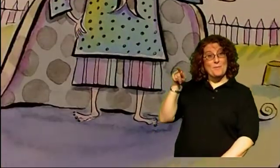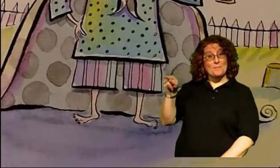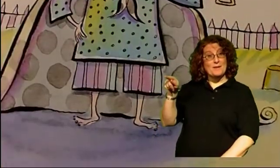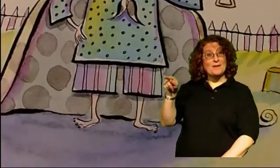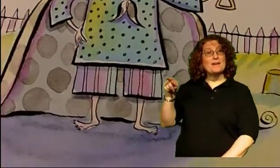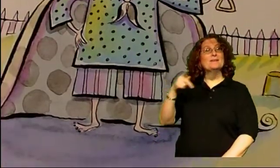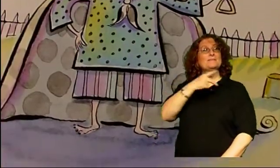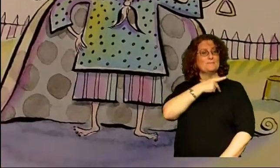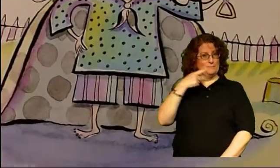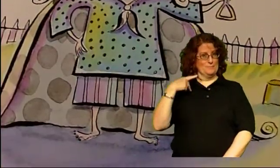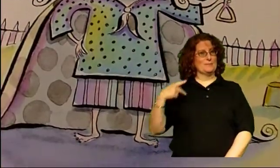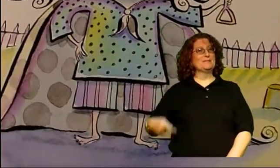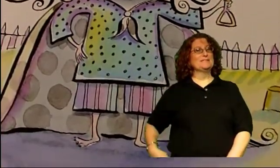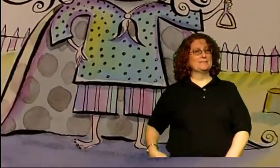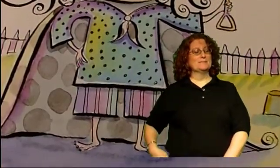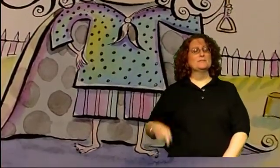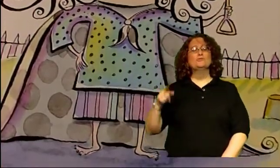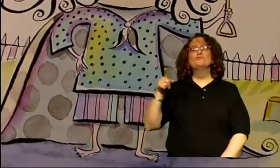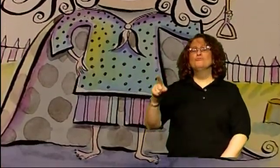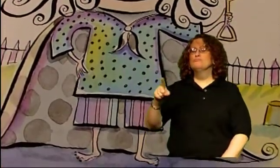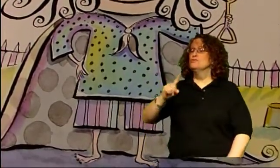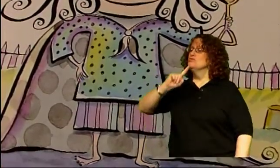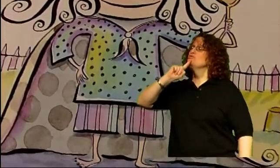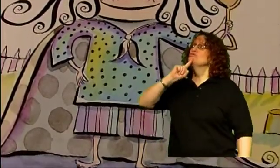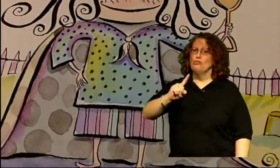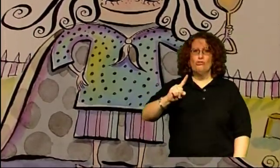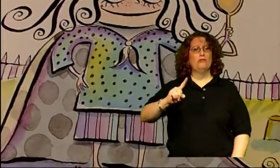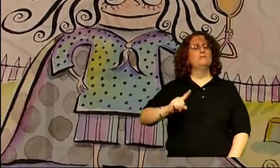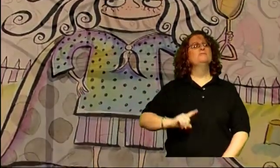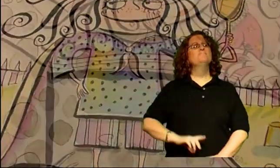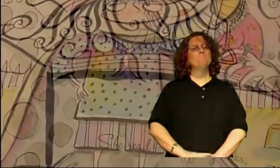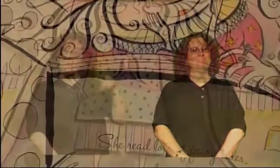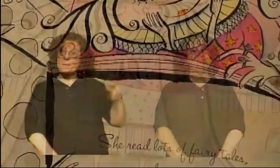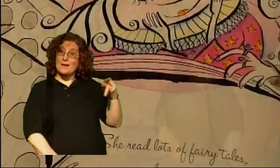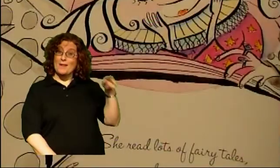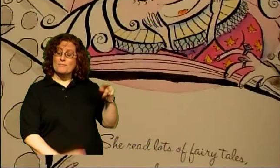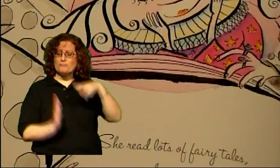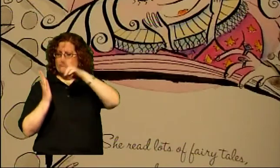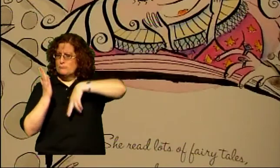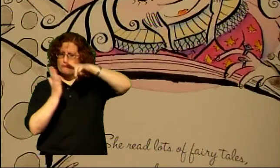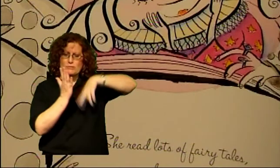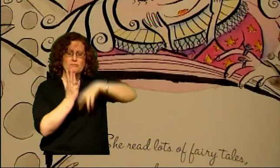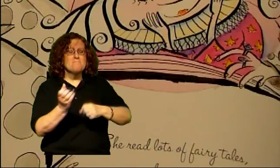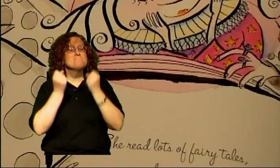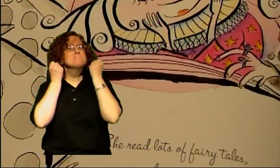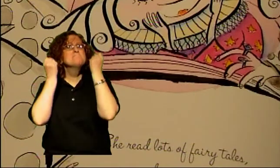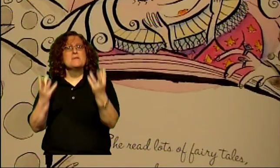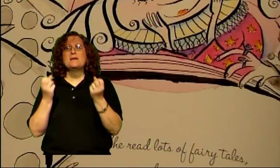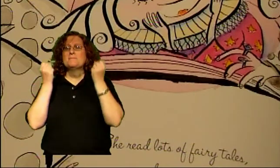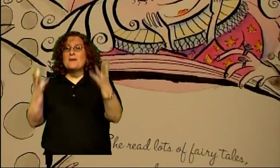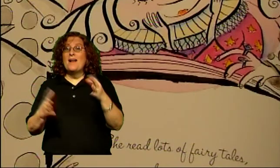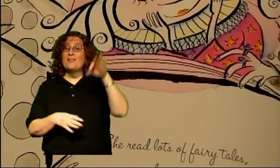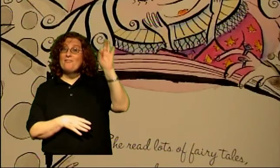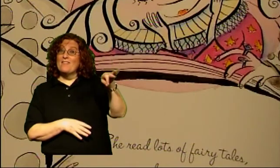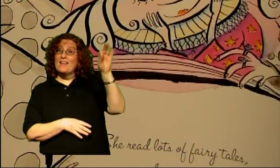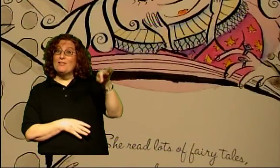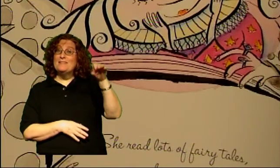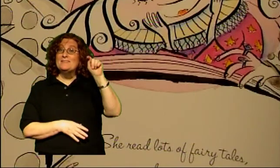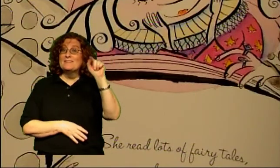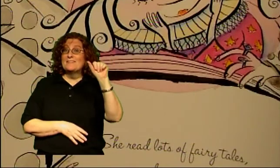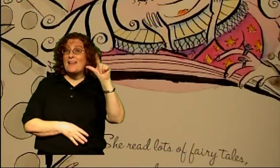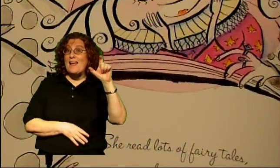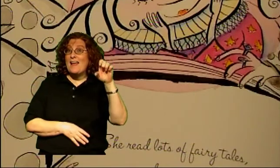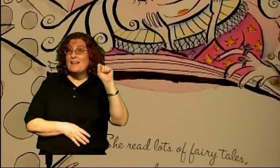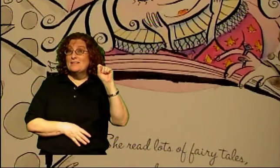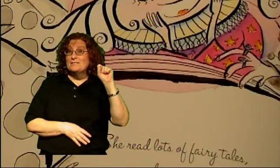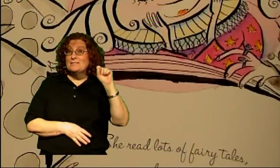Penelope was a princess. She was absolutely certain. She read lots of fairy tales,